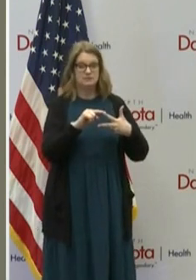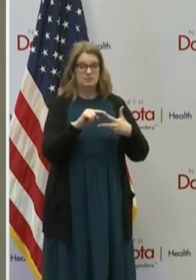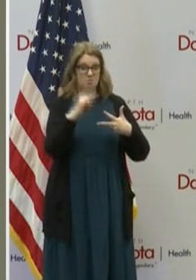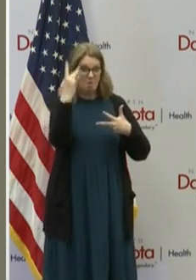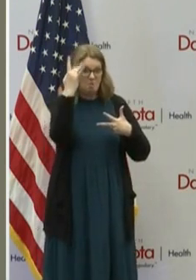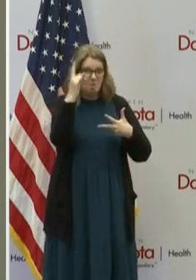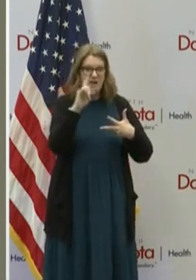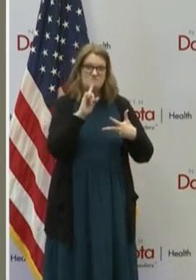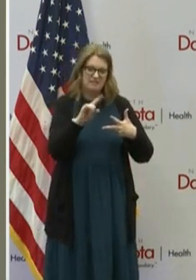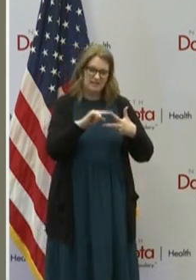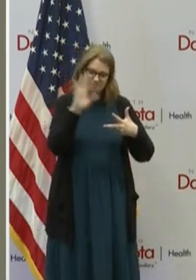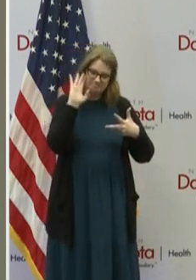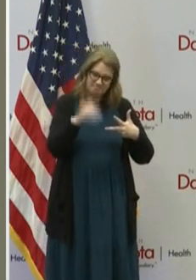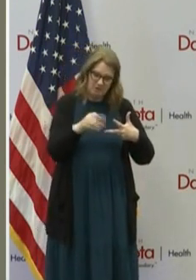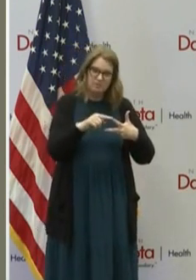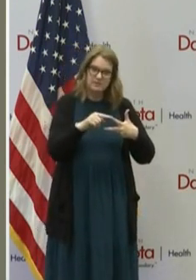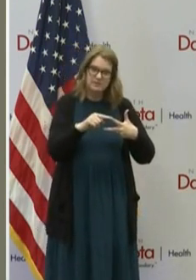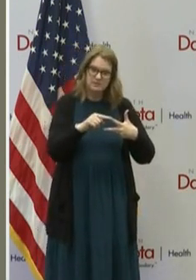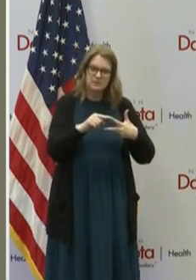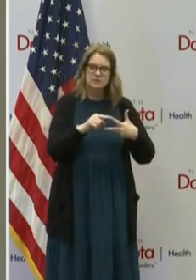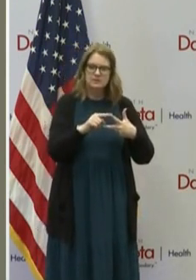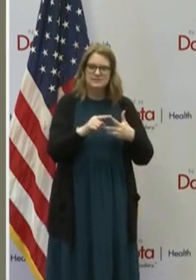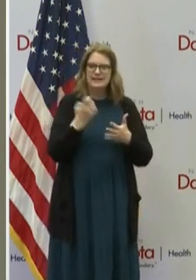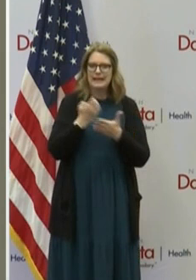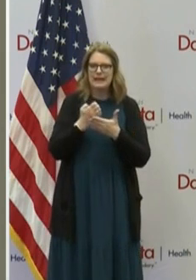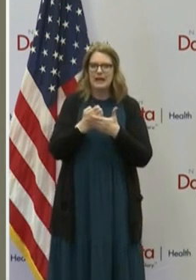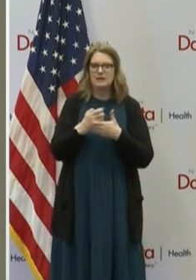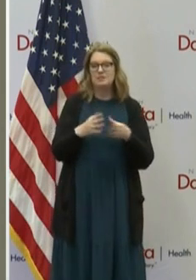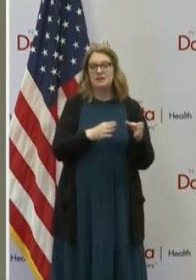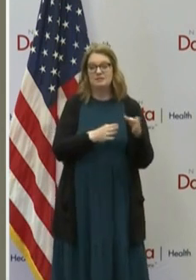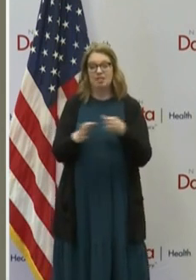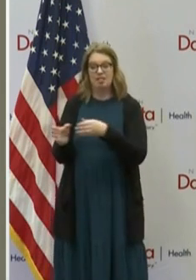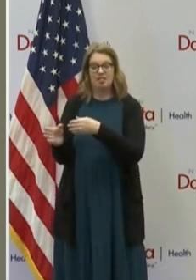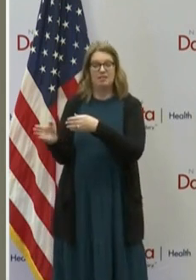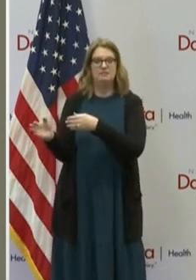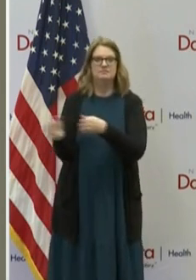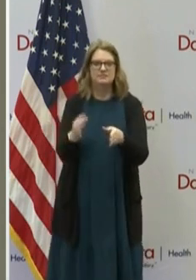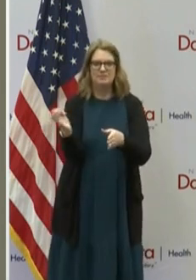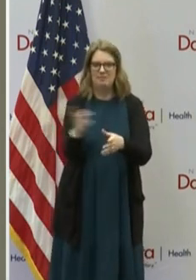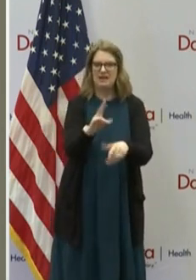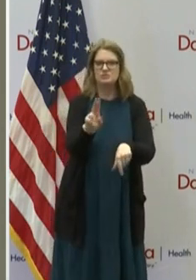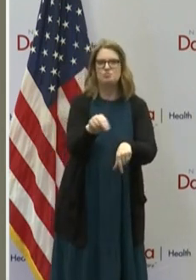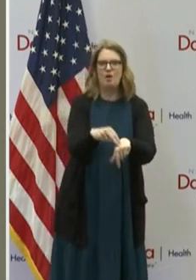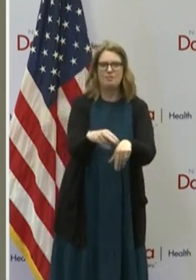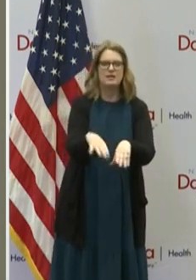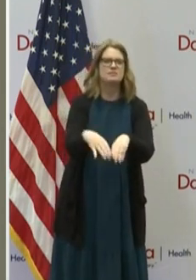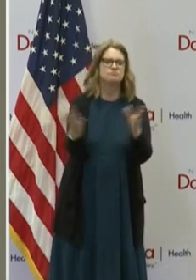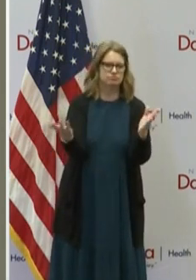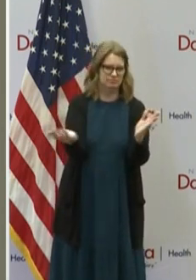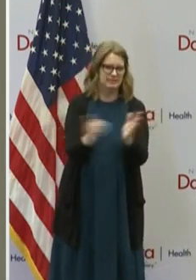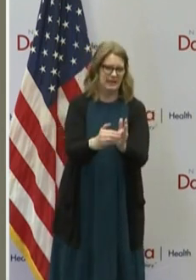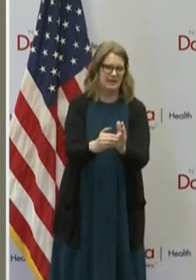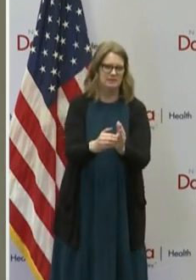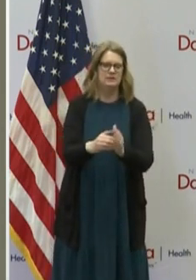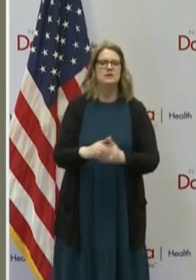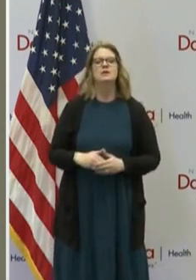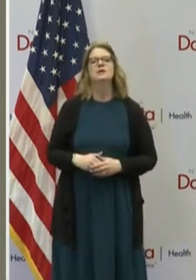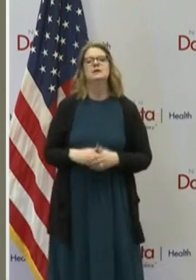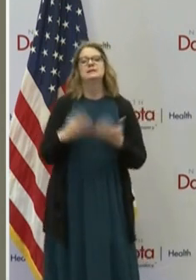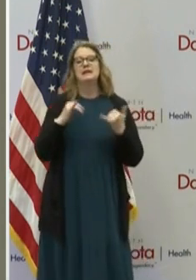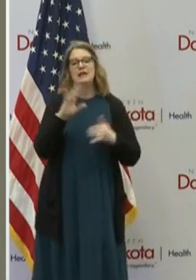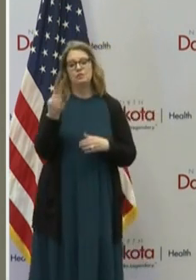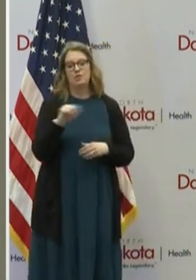economy going again, perhaps sooner and safer than others. And today, the North Dakota